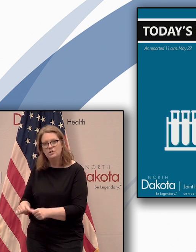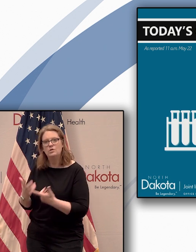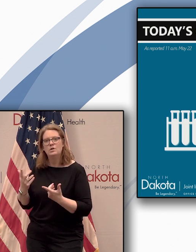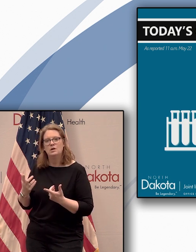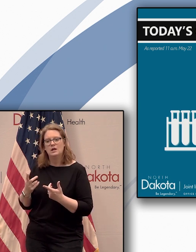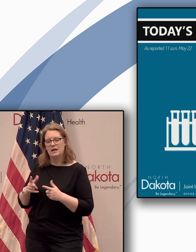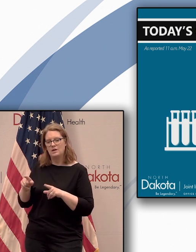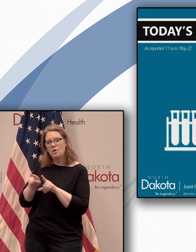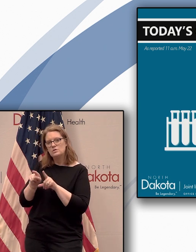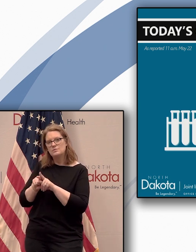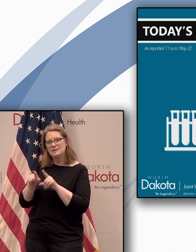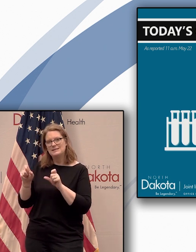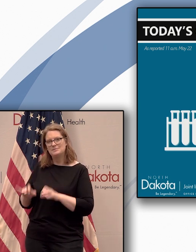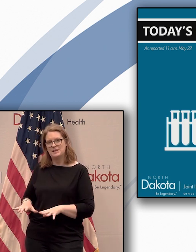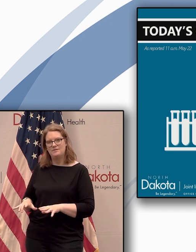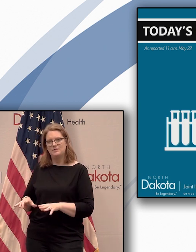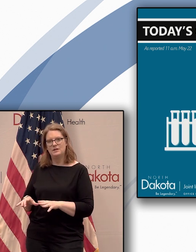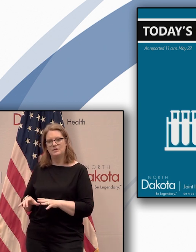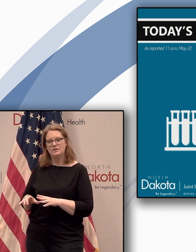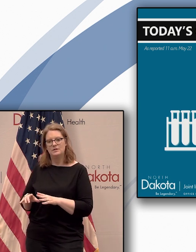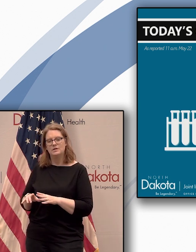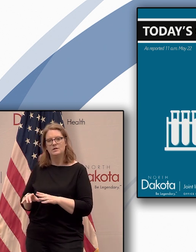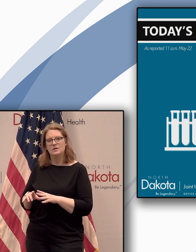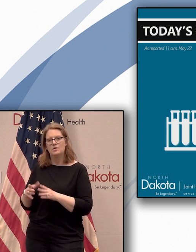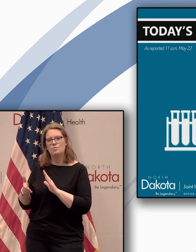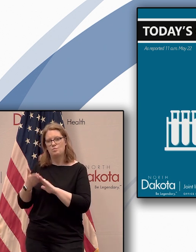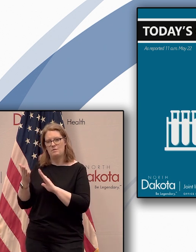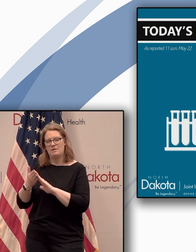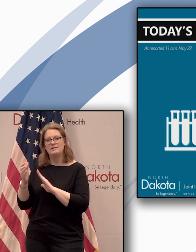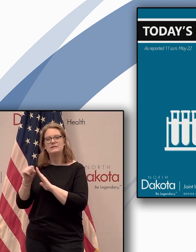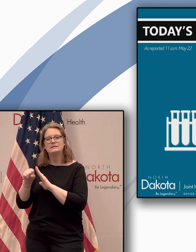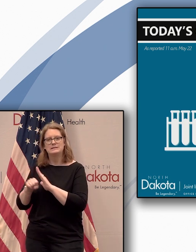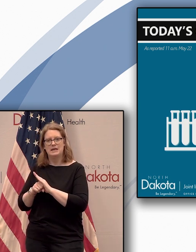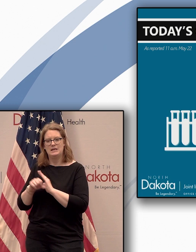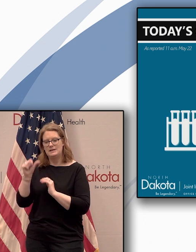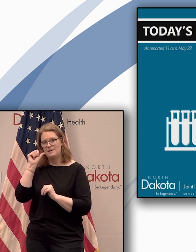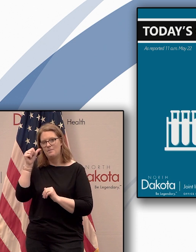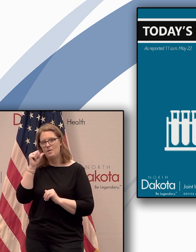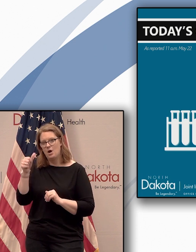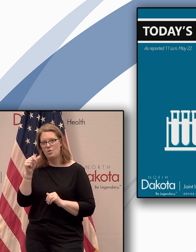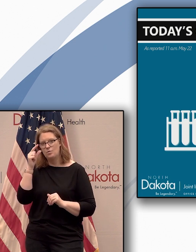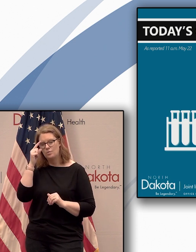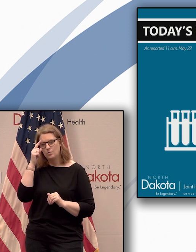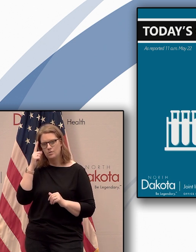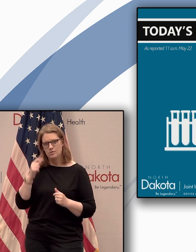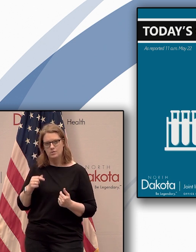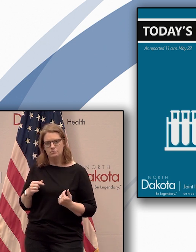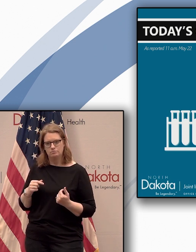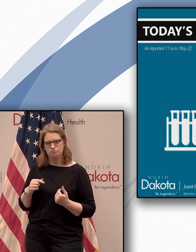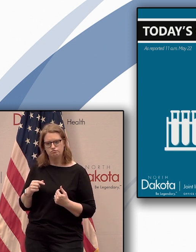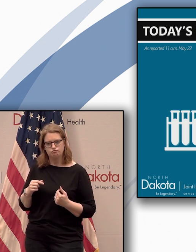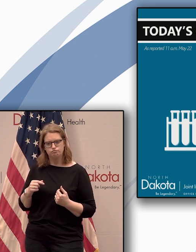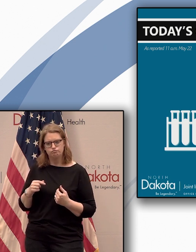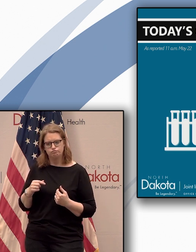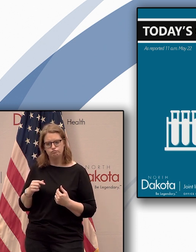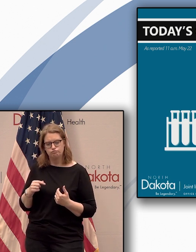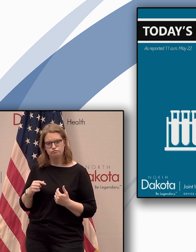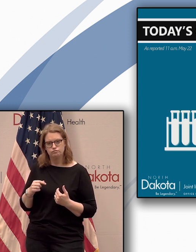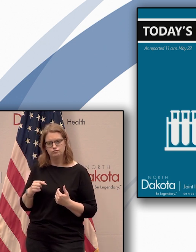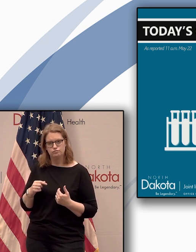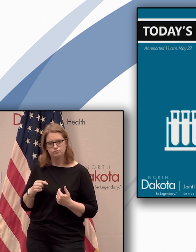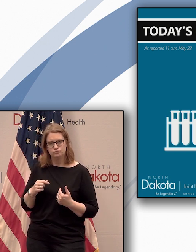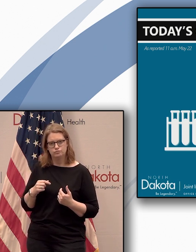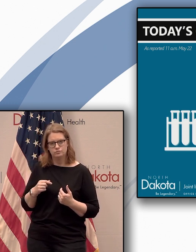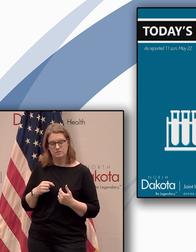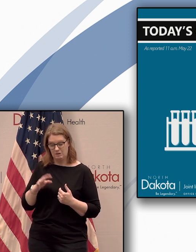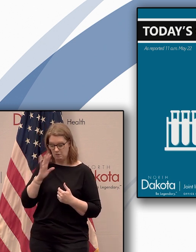going on conducted by the state tomorrow, and so we will again stay